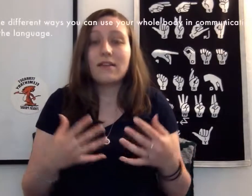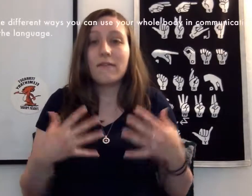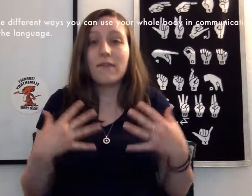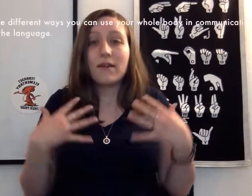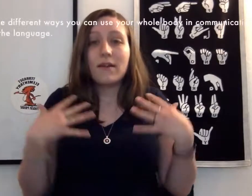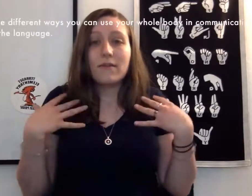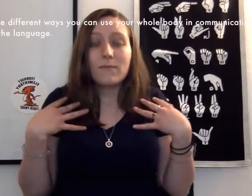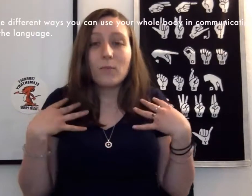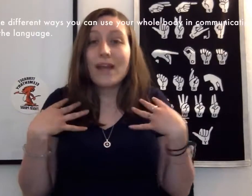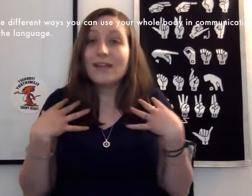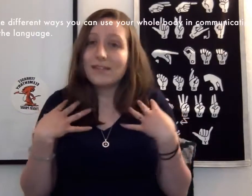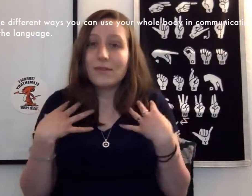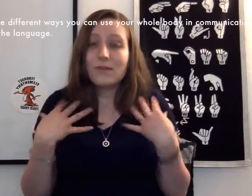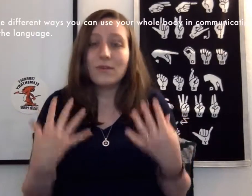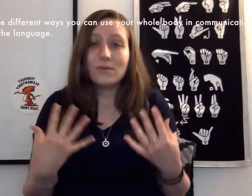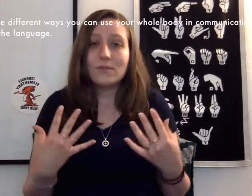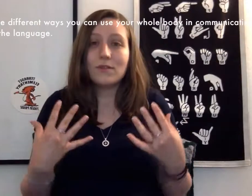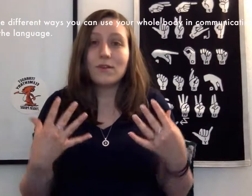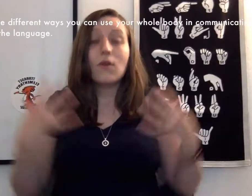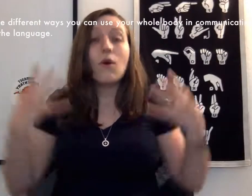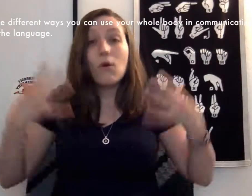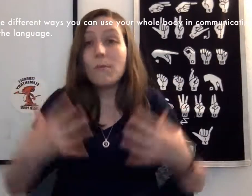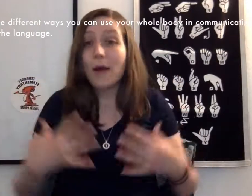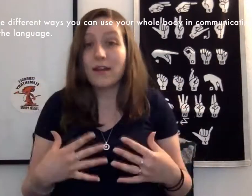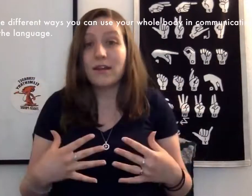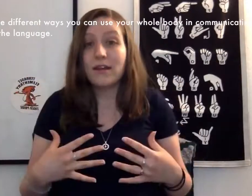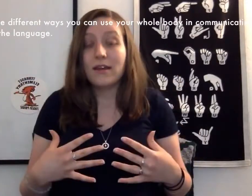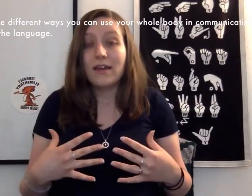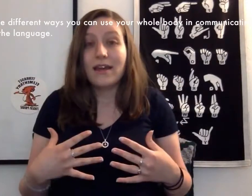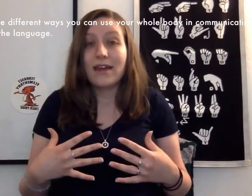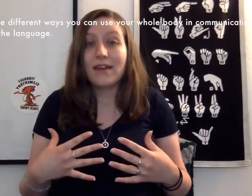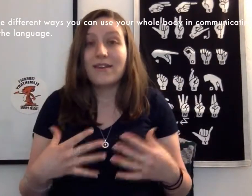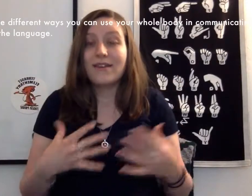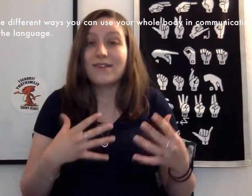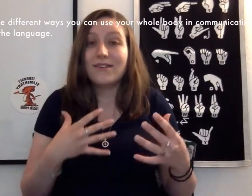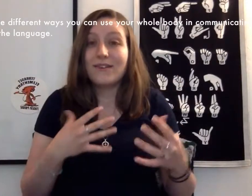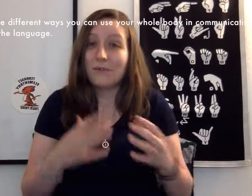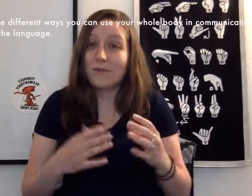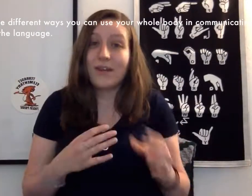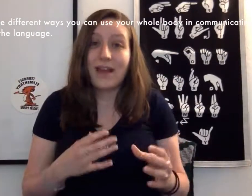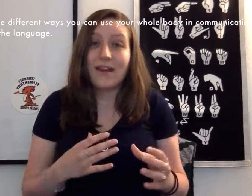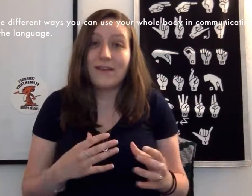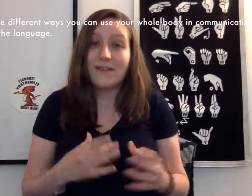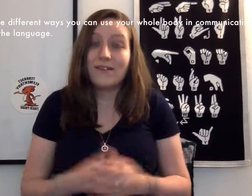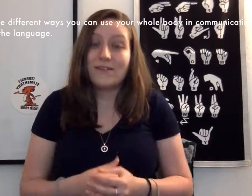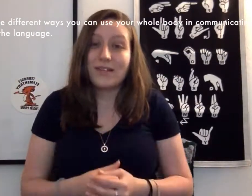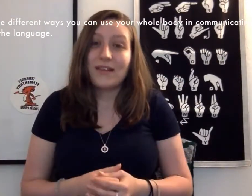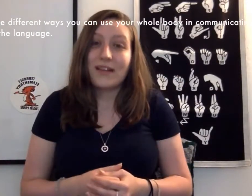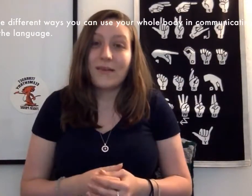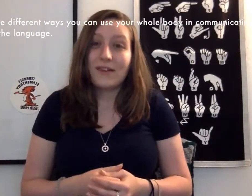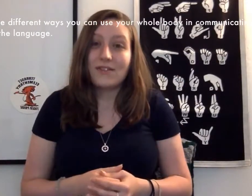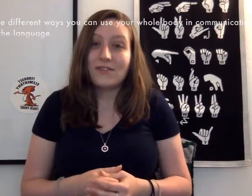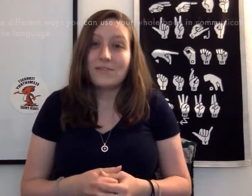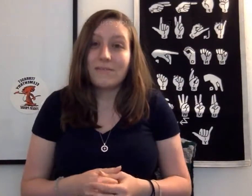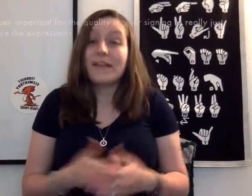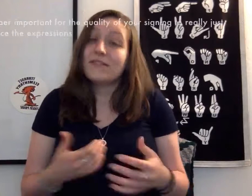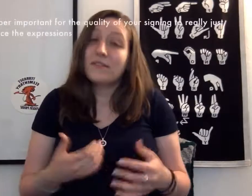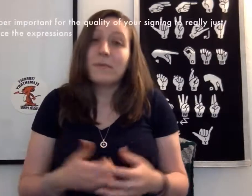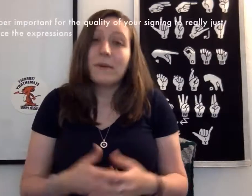different ways that you can use your whole body in communicating using the language. It's super